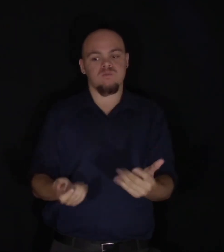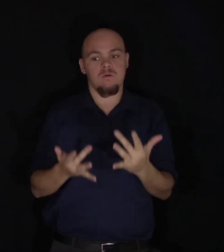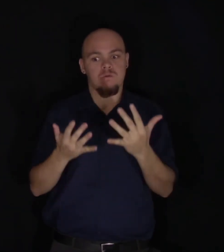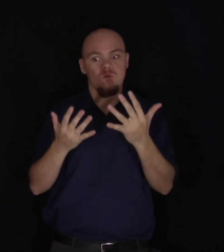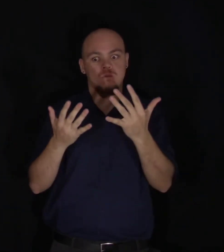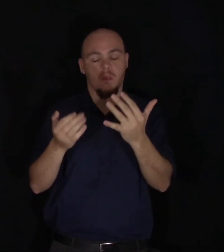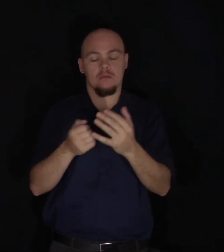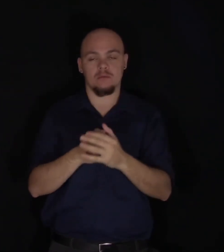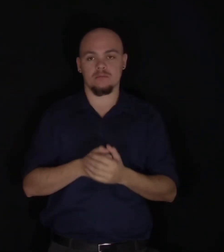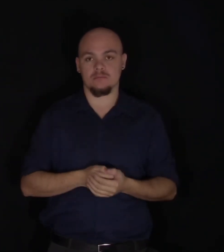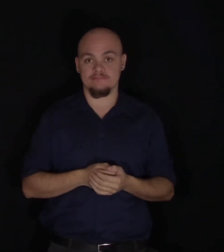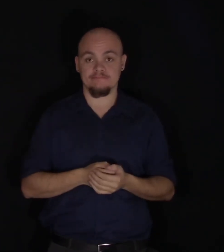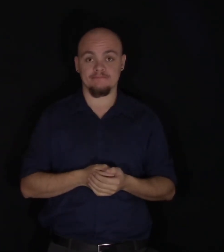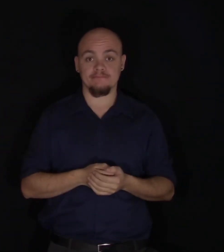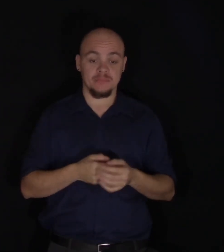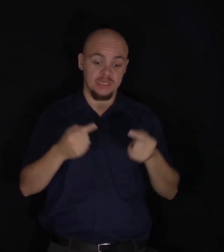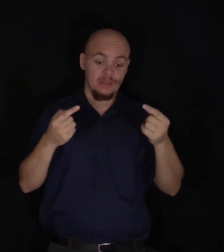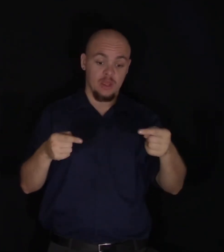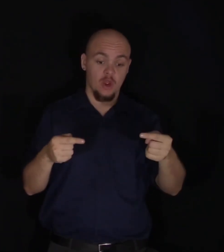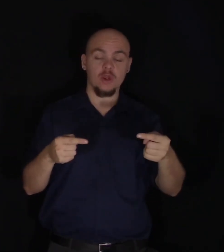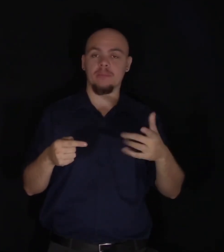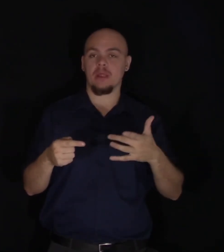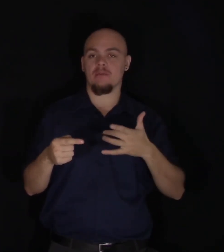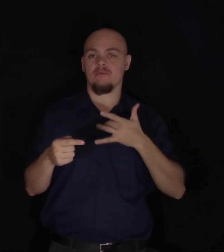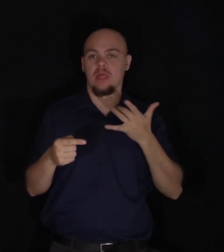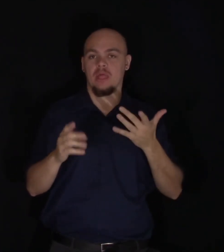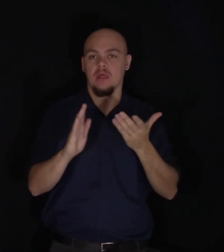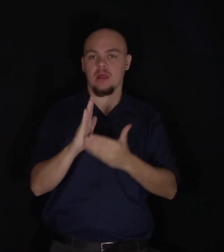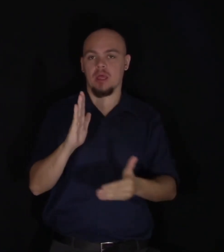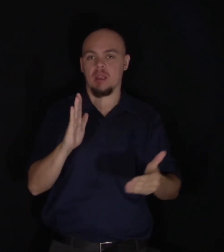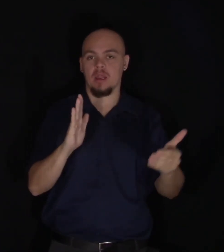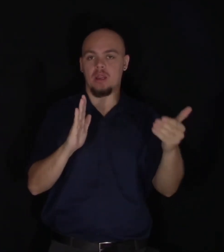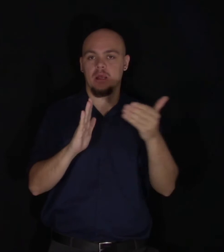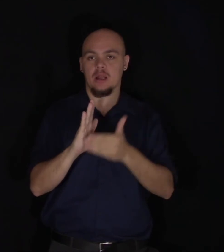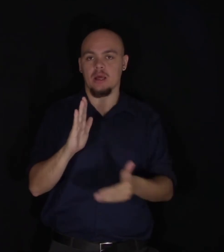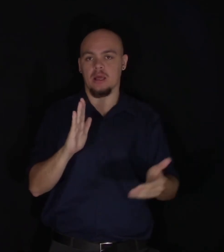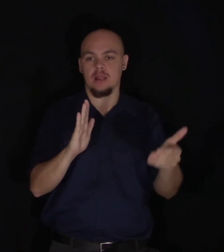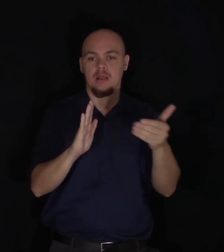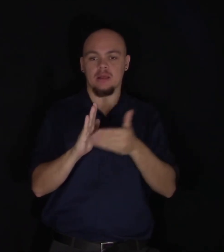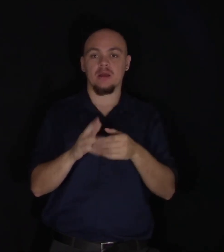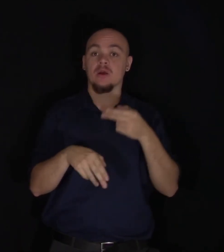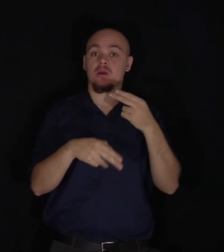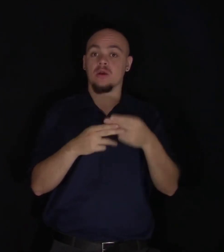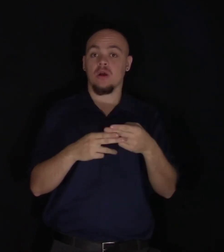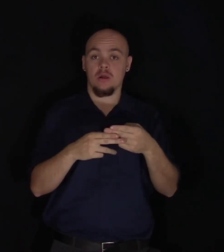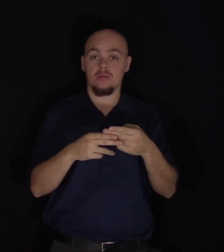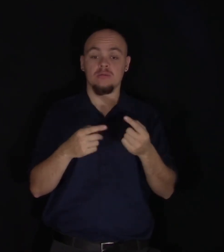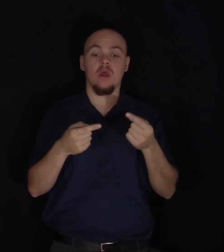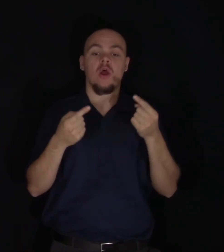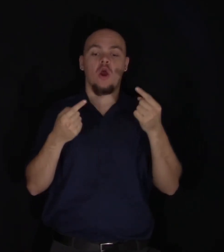This may be why we can have the same argument over and over and over again in what you might call argument